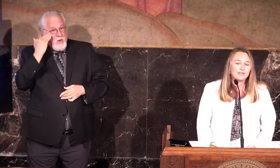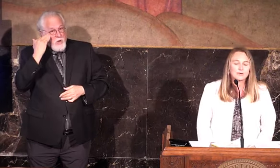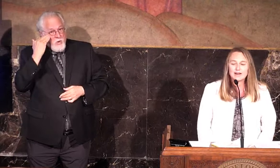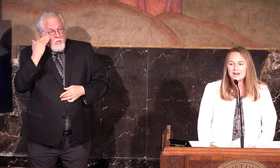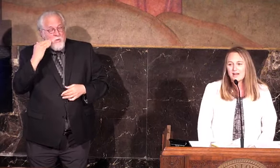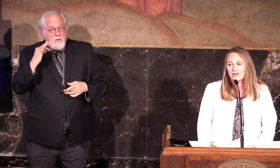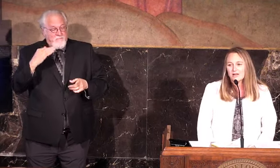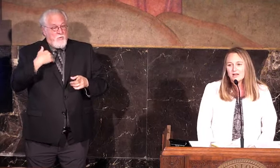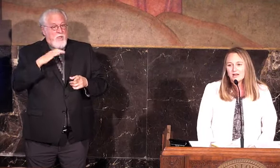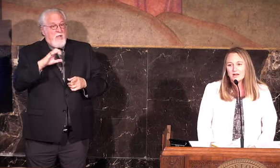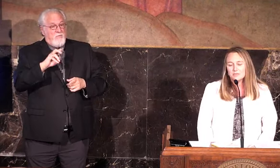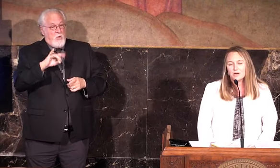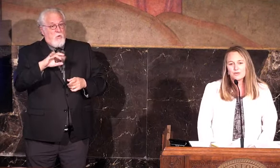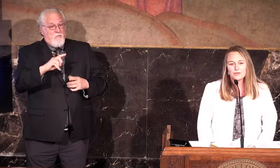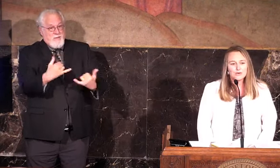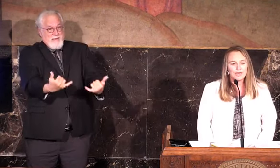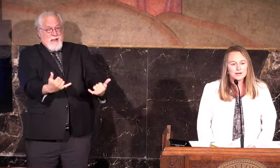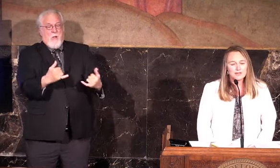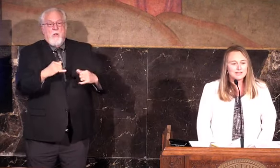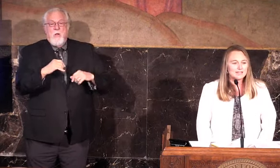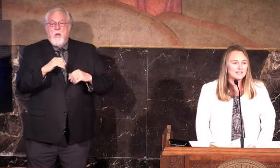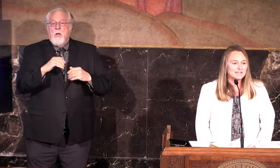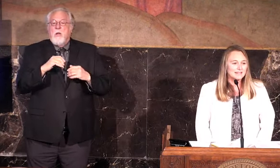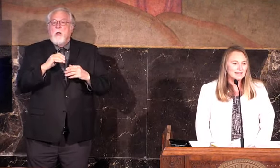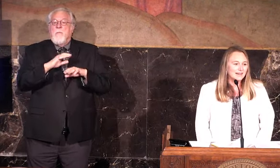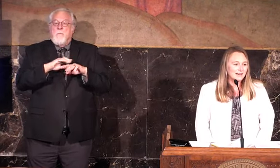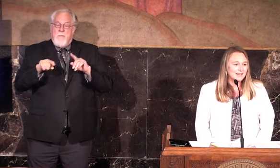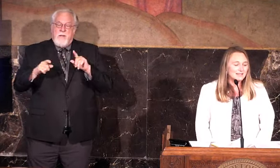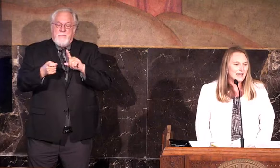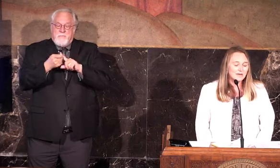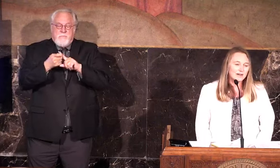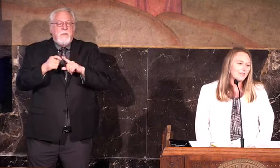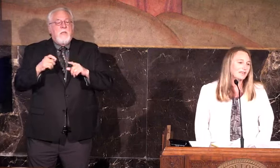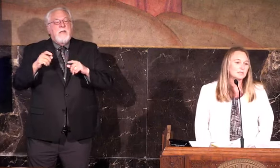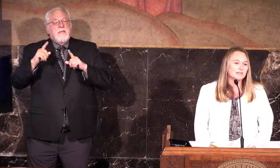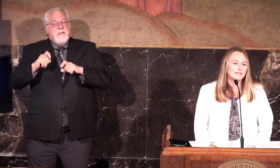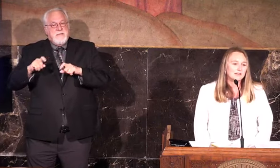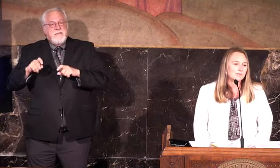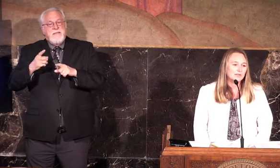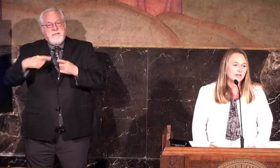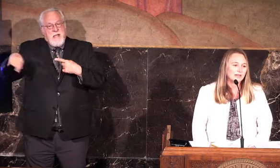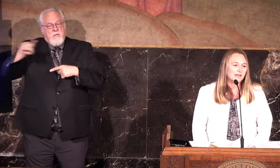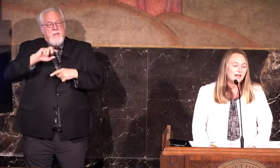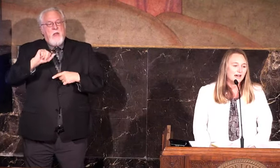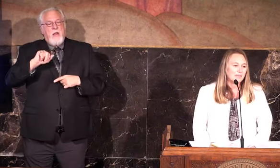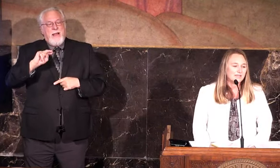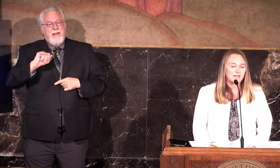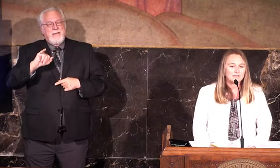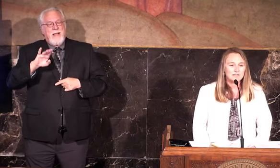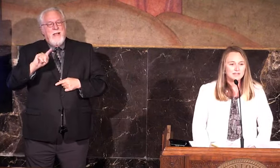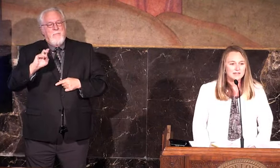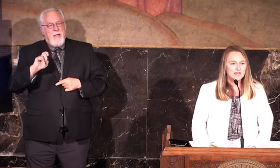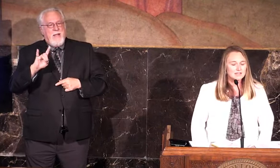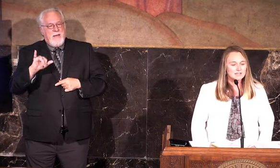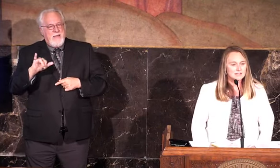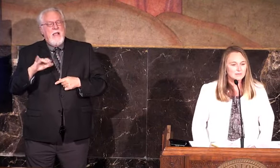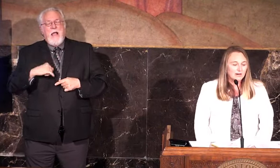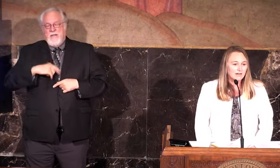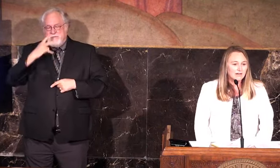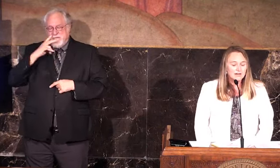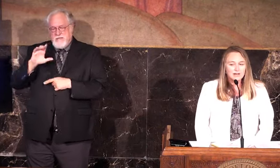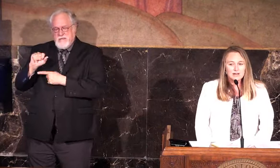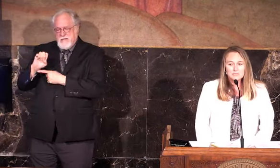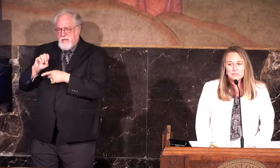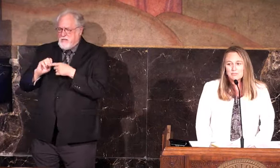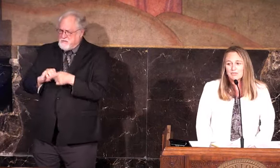have COVID right now. Although antibody testing is out and available in the community, I've seen cases